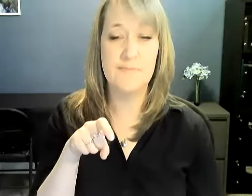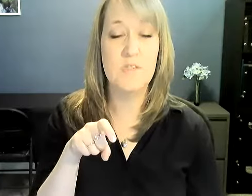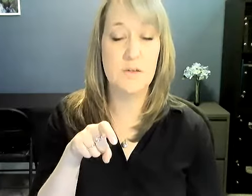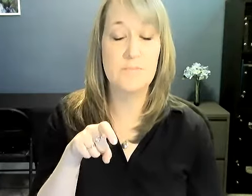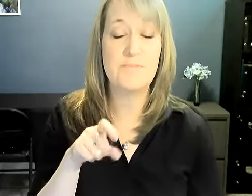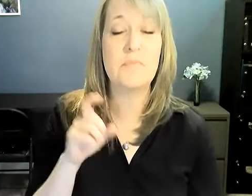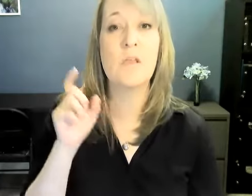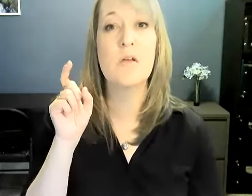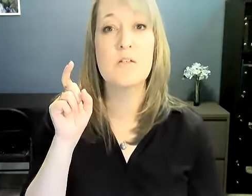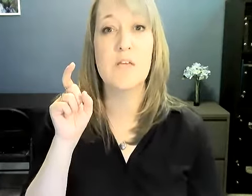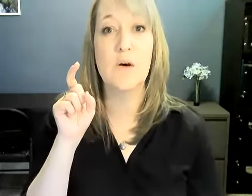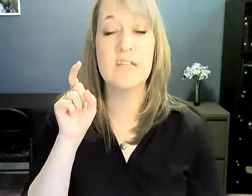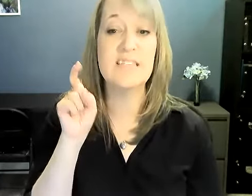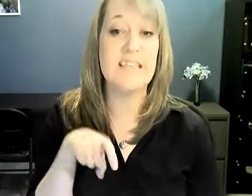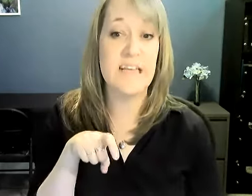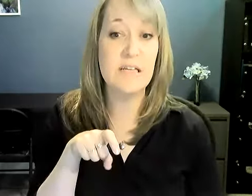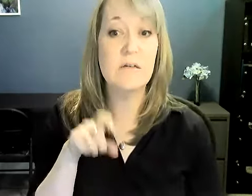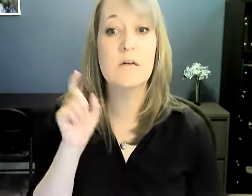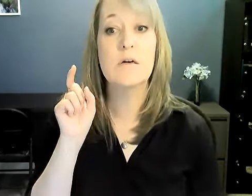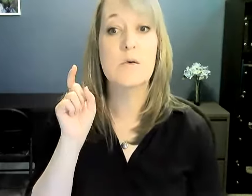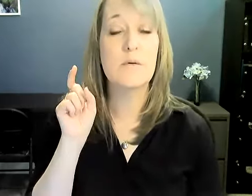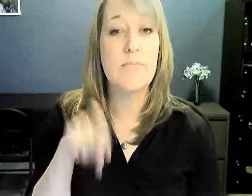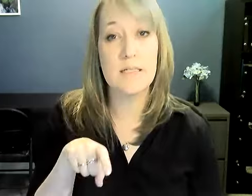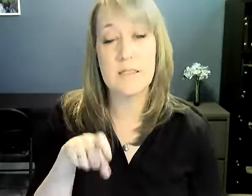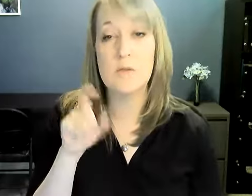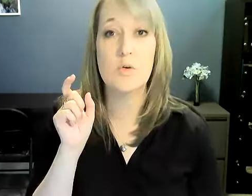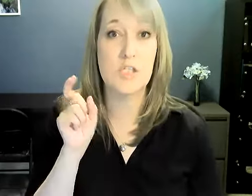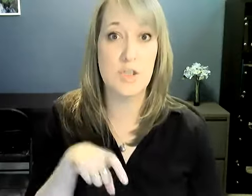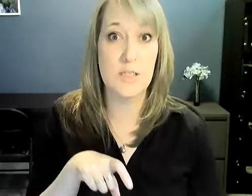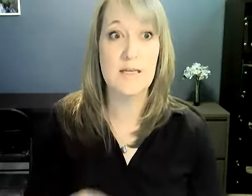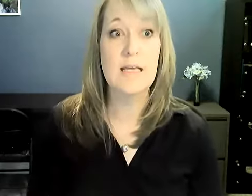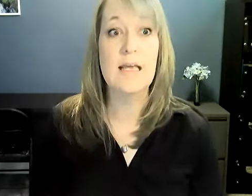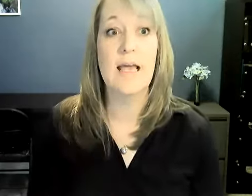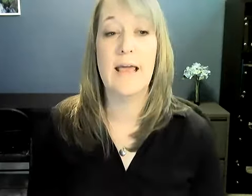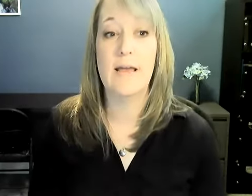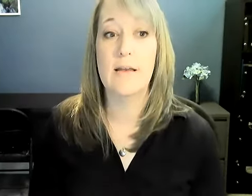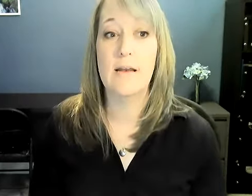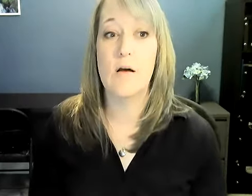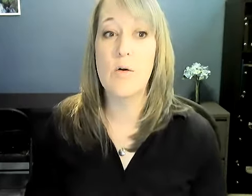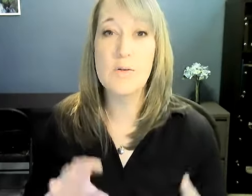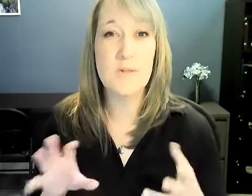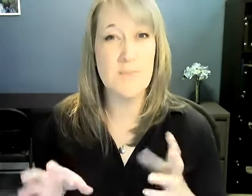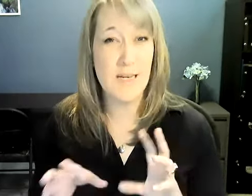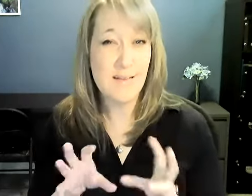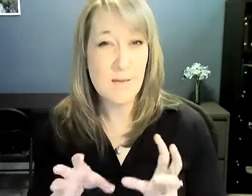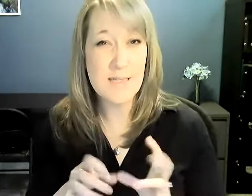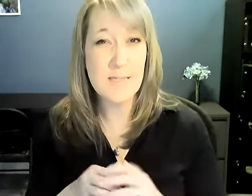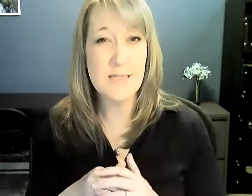too. So this is need or must or should. And all those words mean a little bit something different